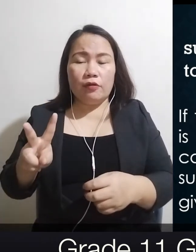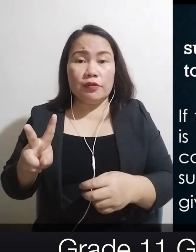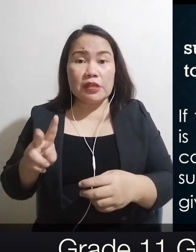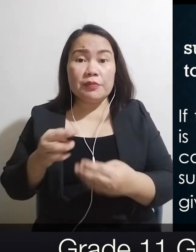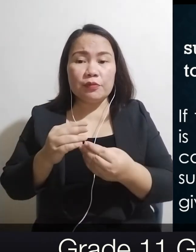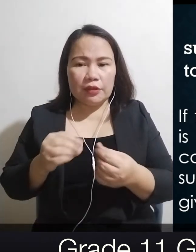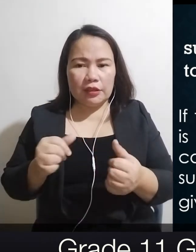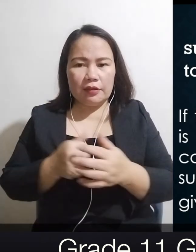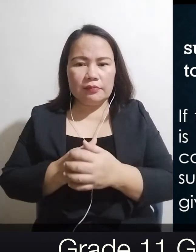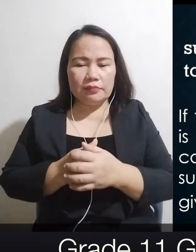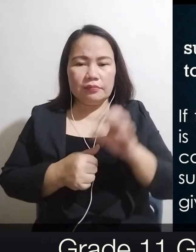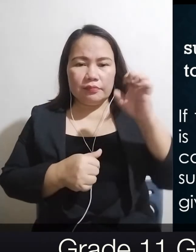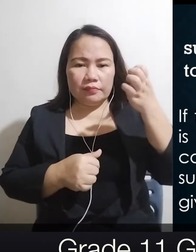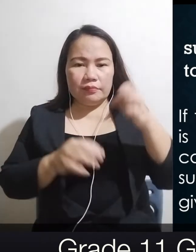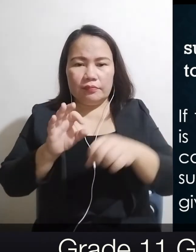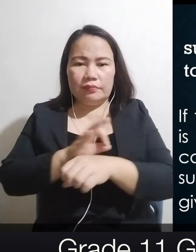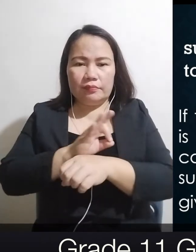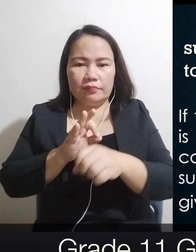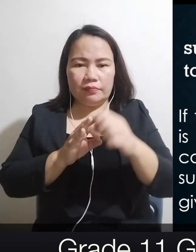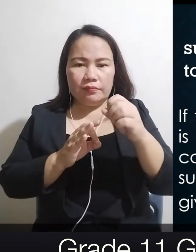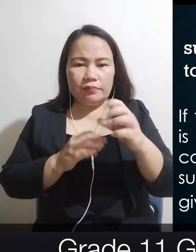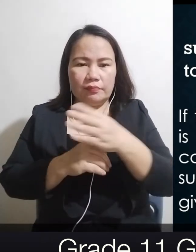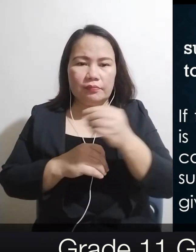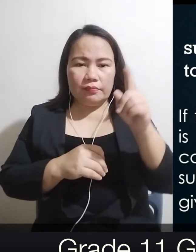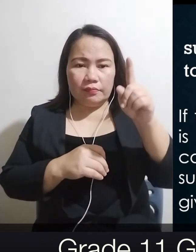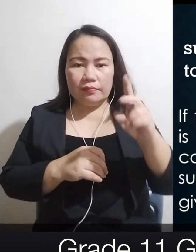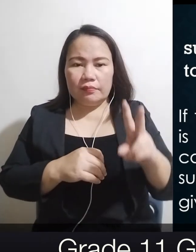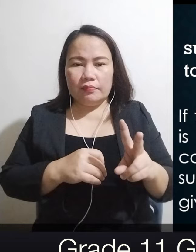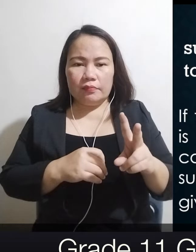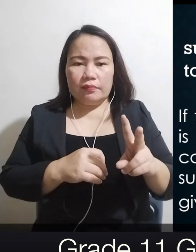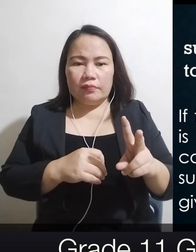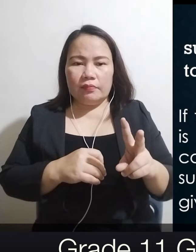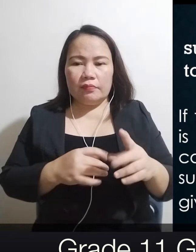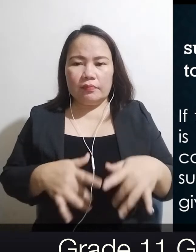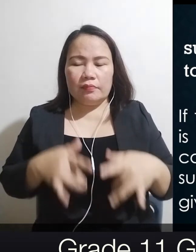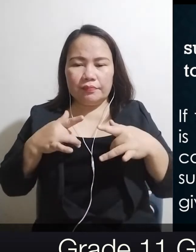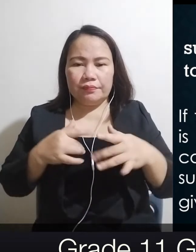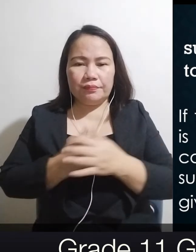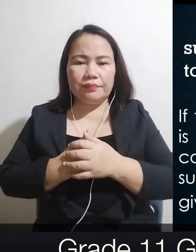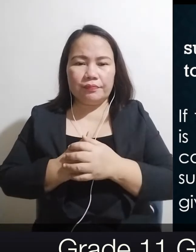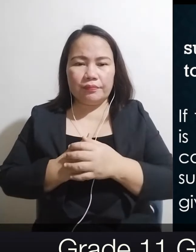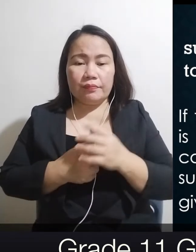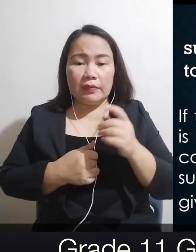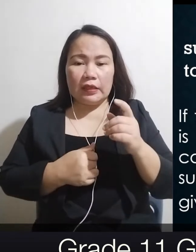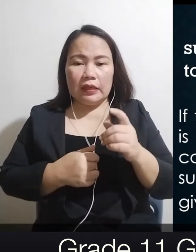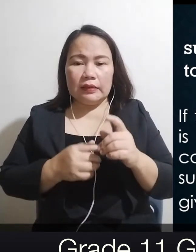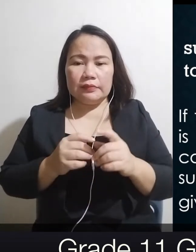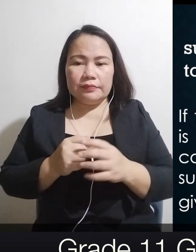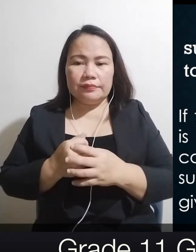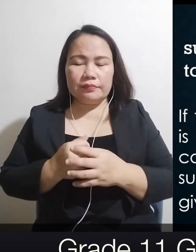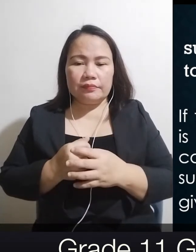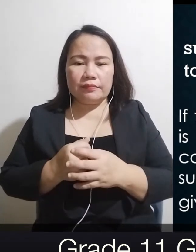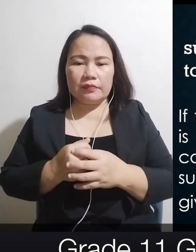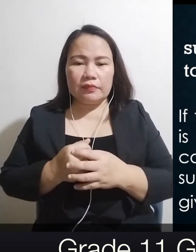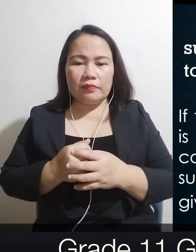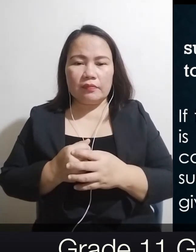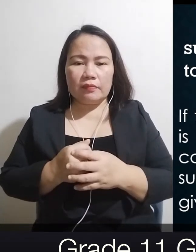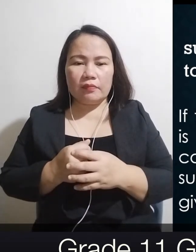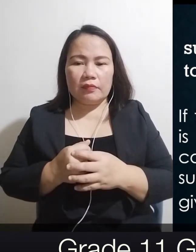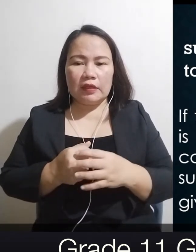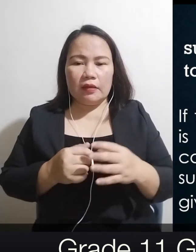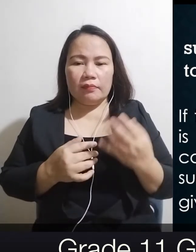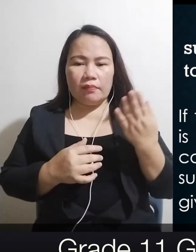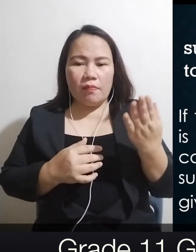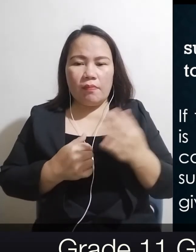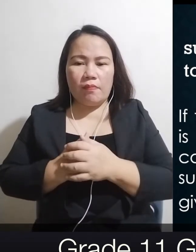half-life, if the half-life of a substance is t units and y sub 0 is the amount